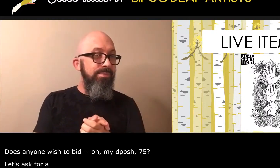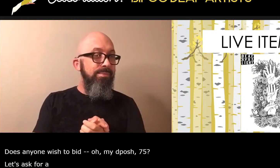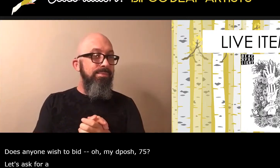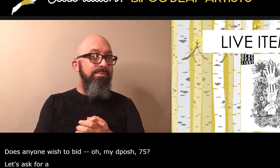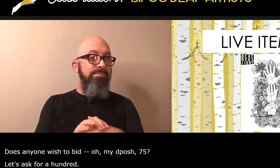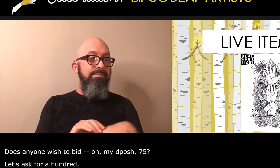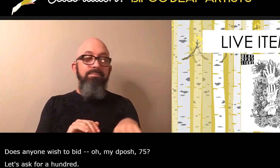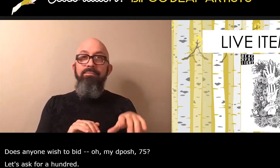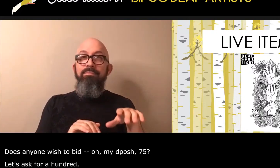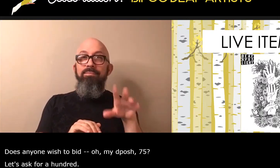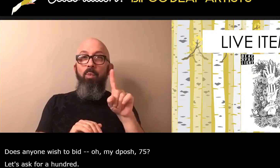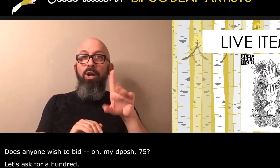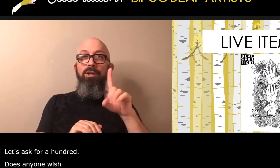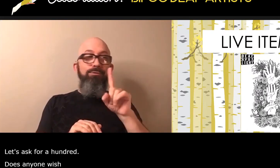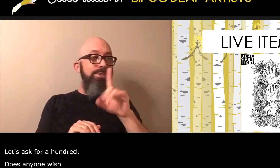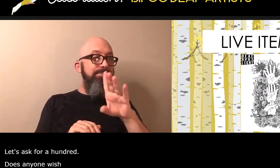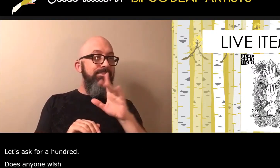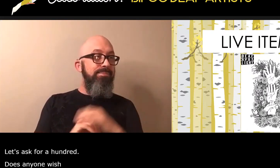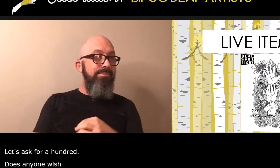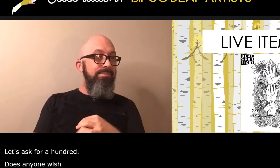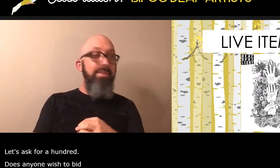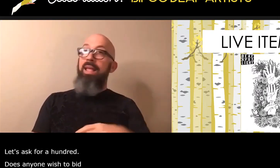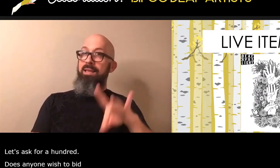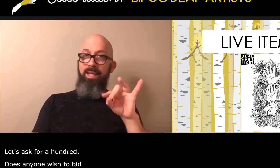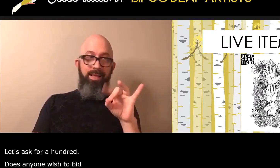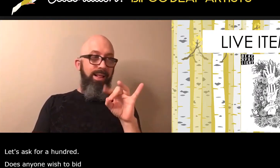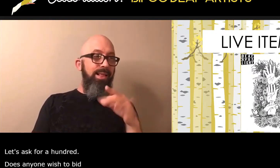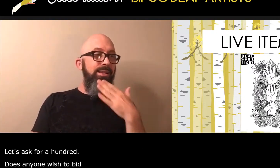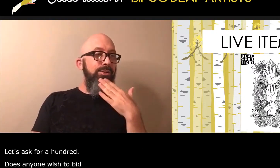bid $100?